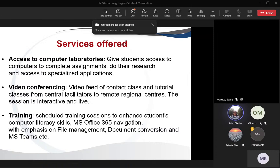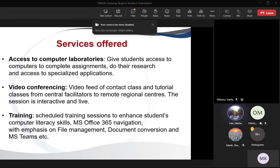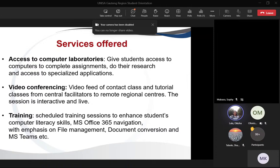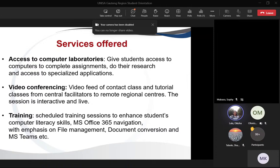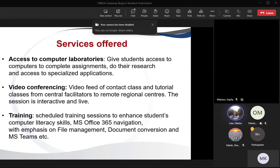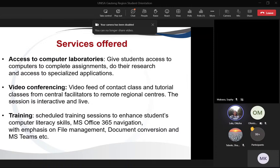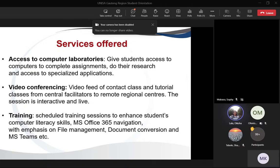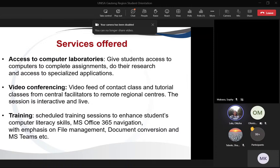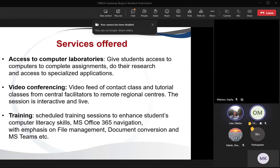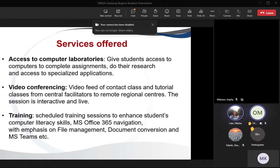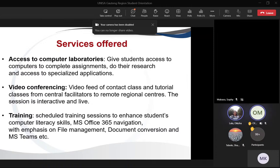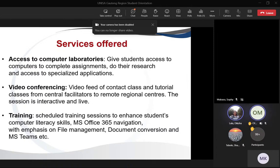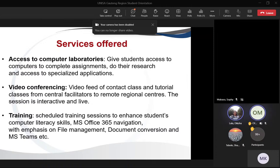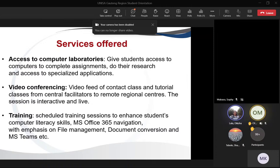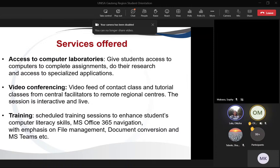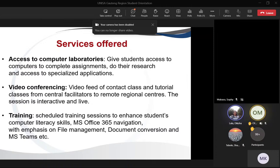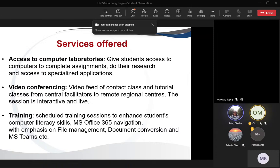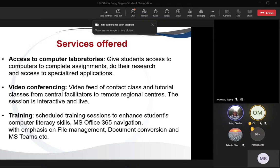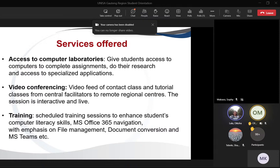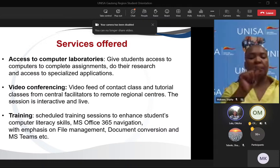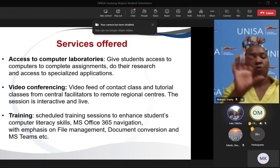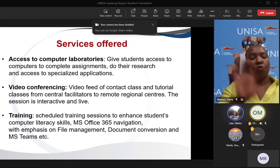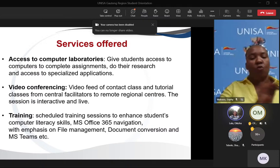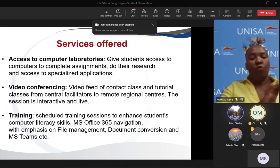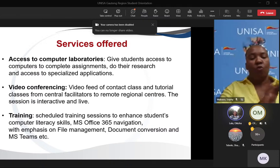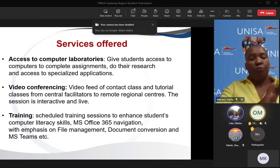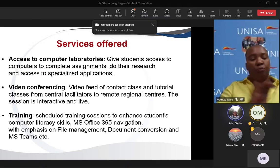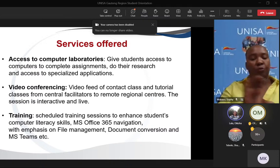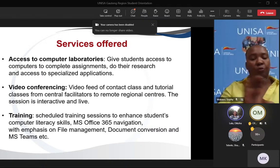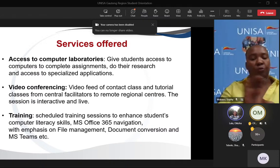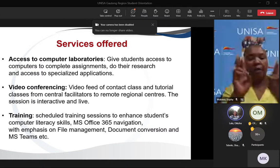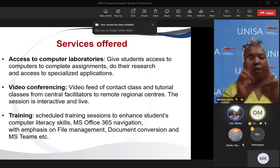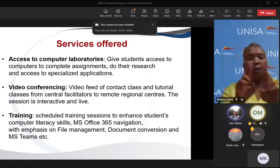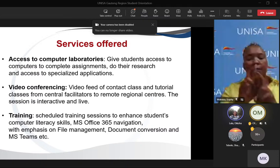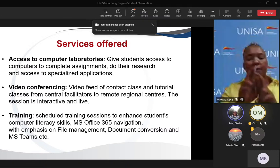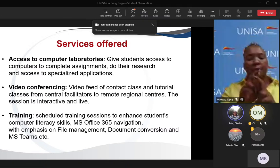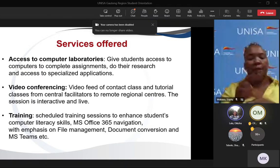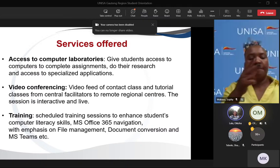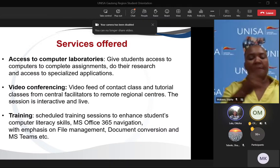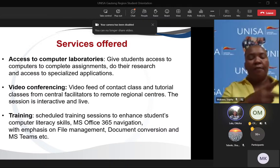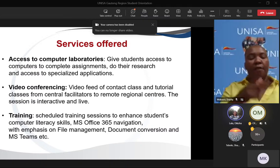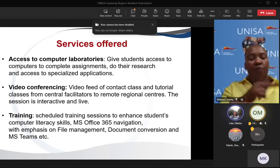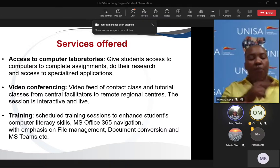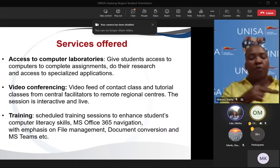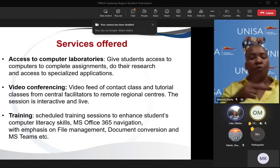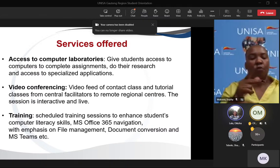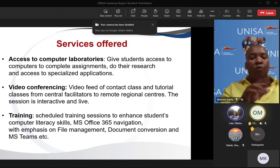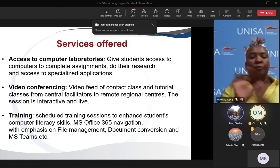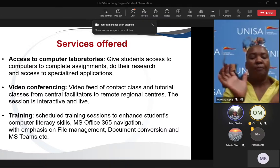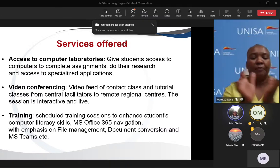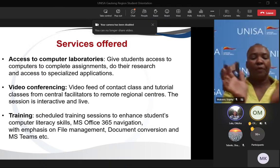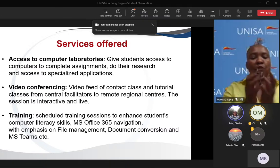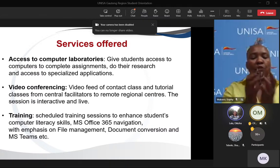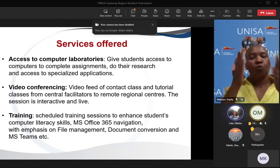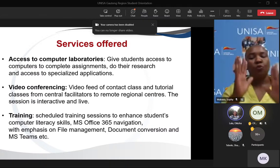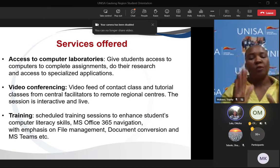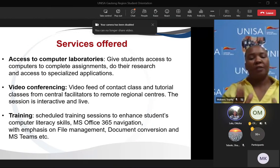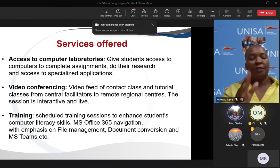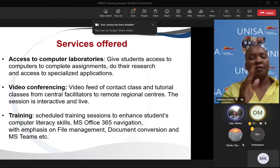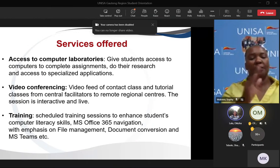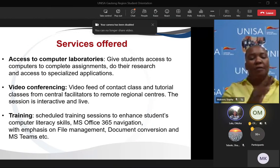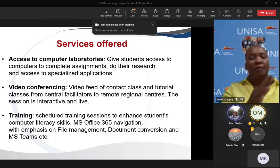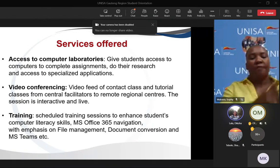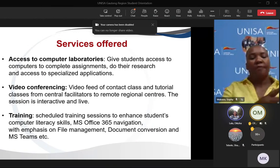in addition to the computer Laboratories we have video conferencing facilities now students these are video fit